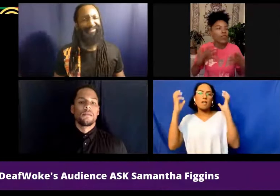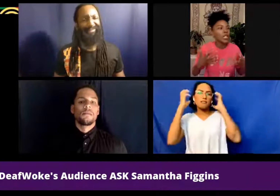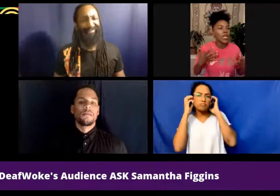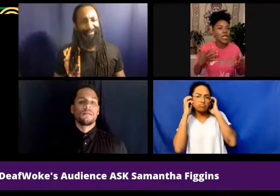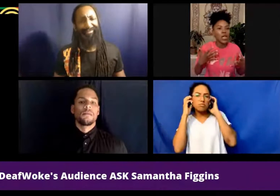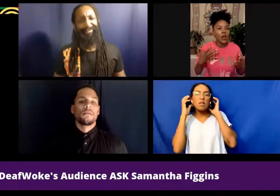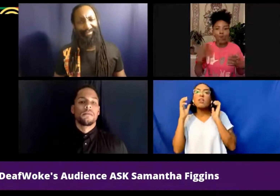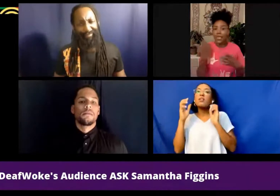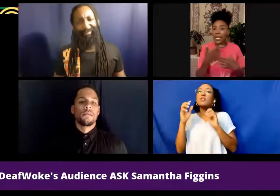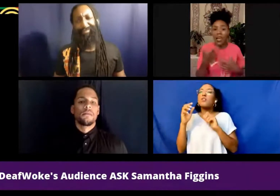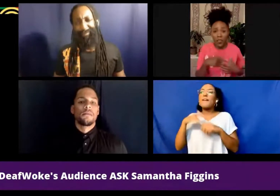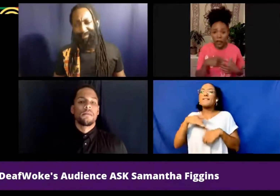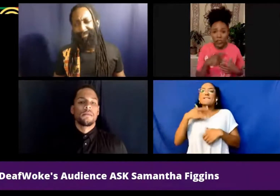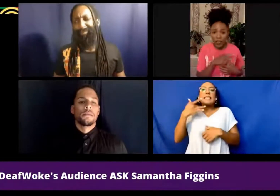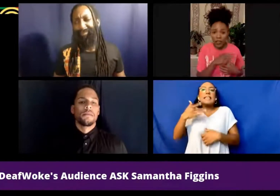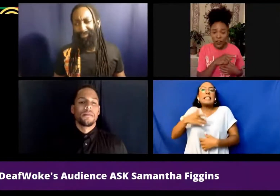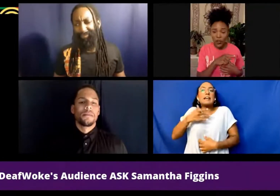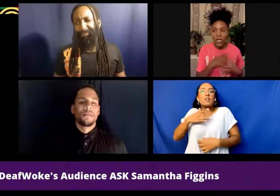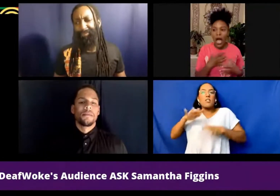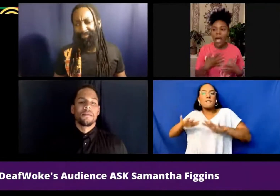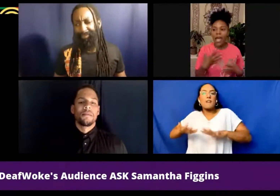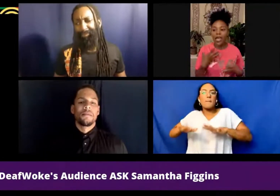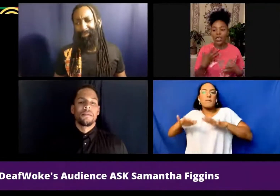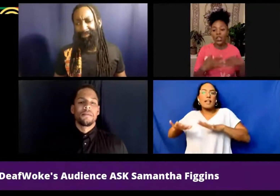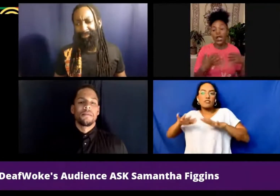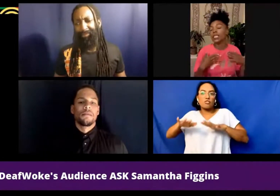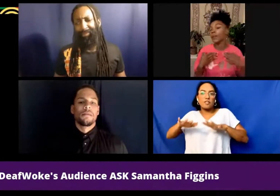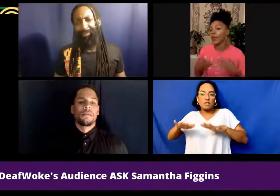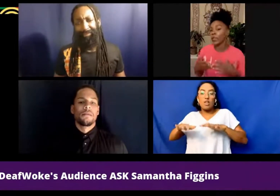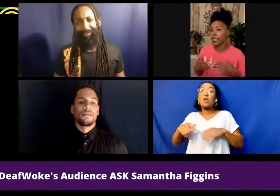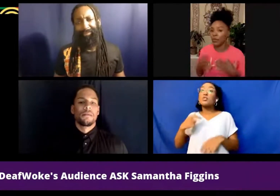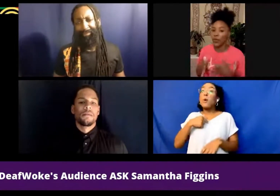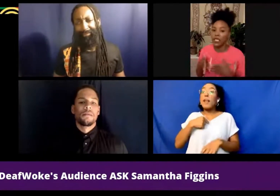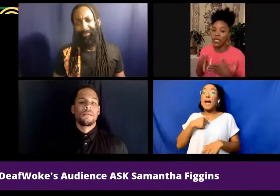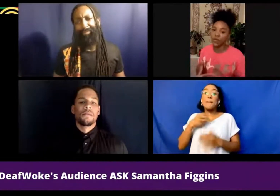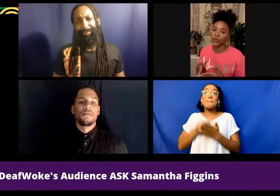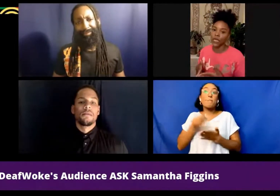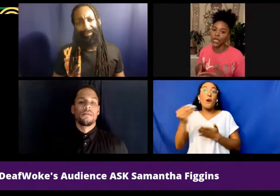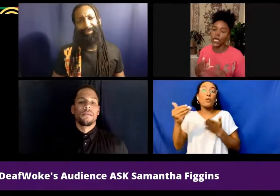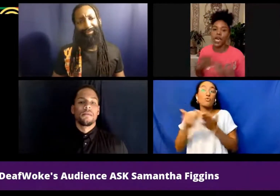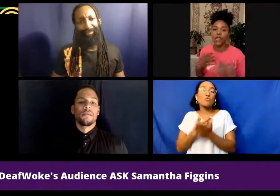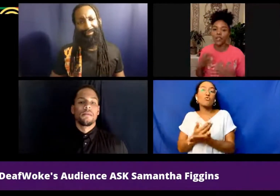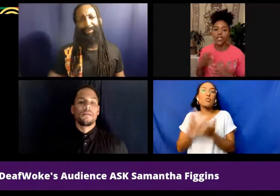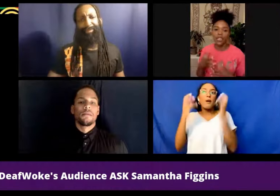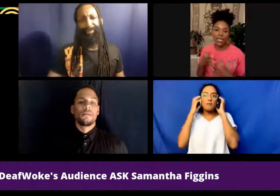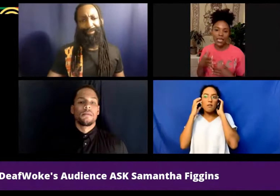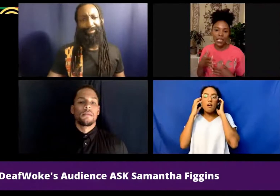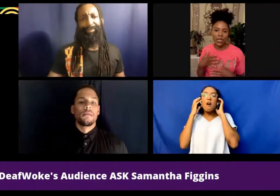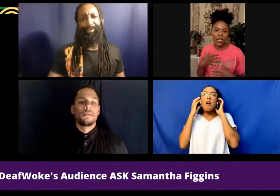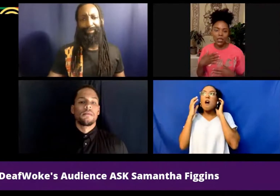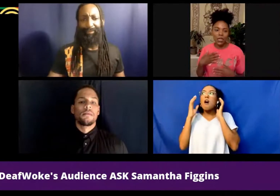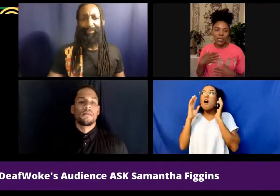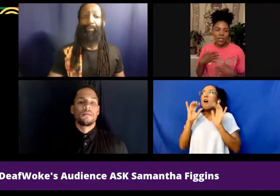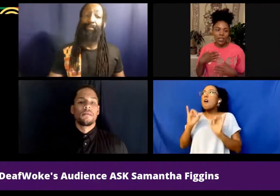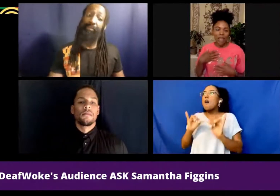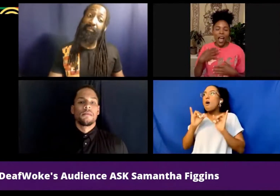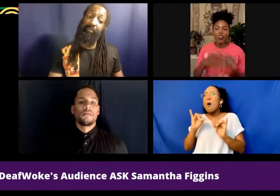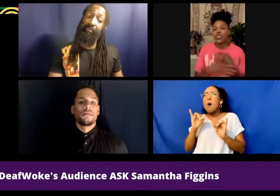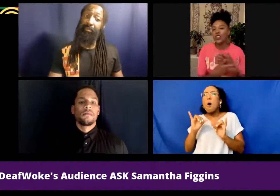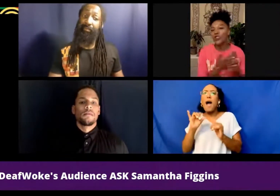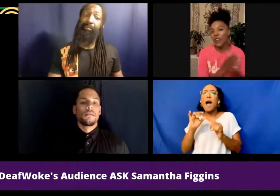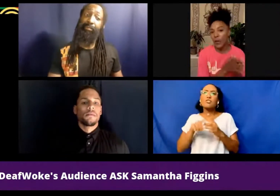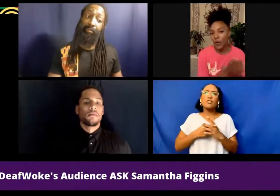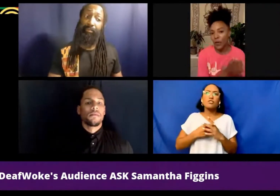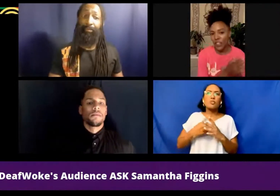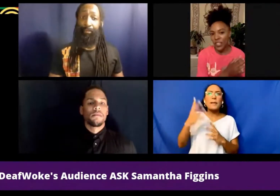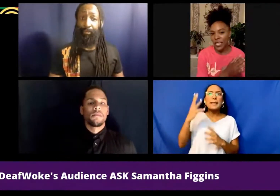I can really, once I got those headphones, I started experiencing music differently and understanding how